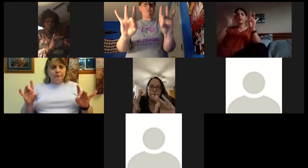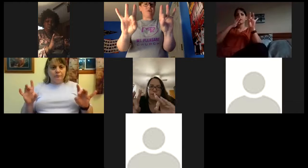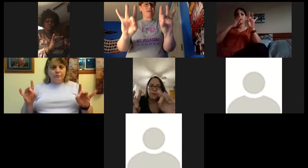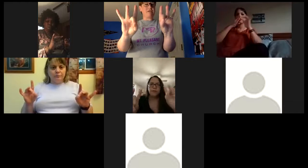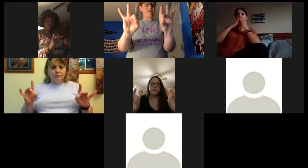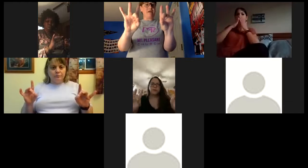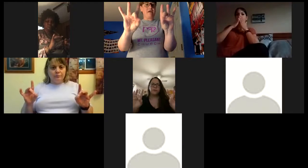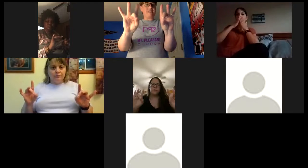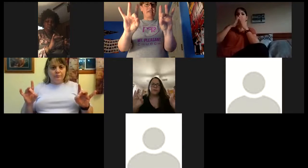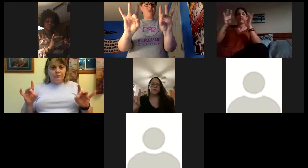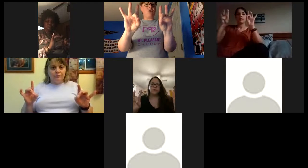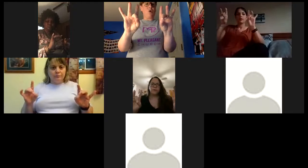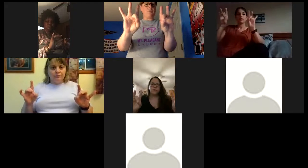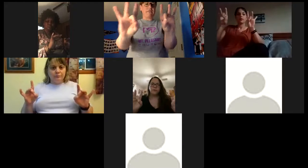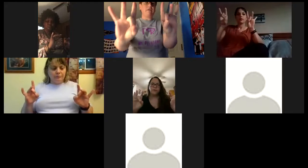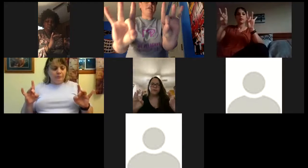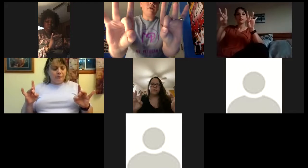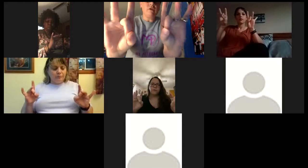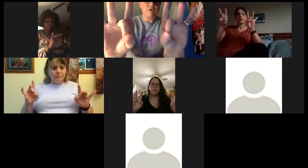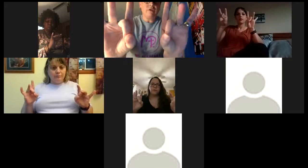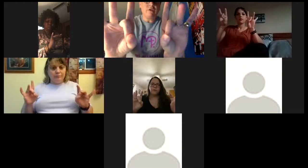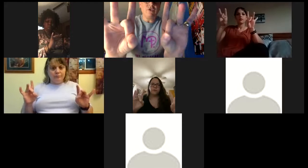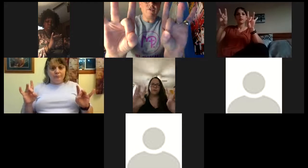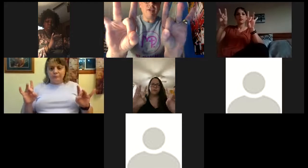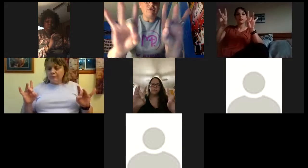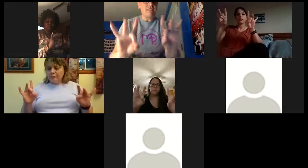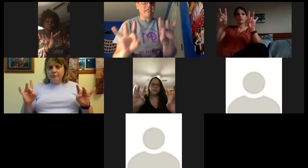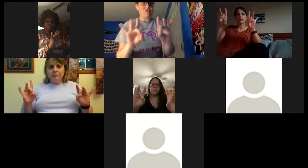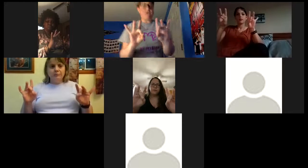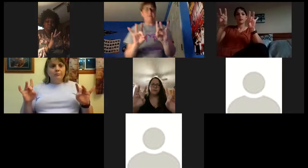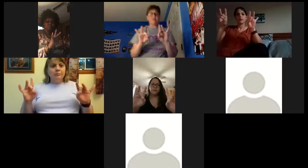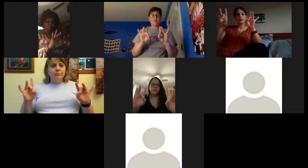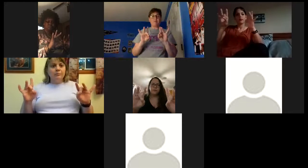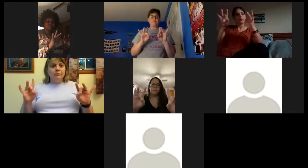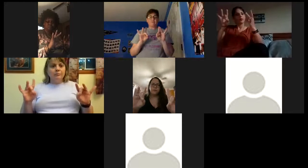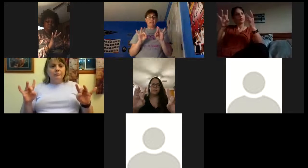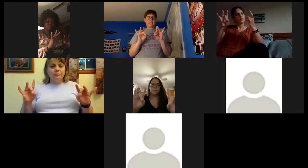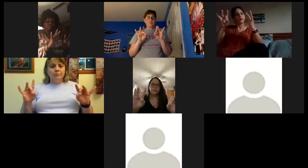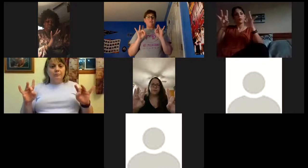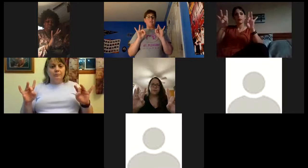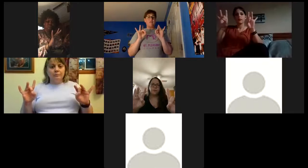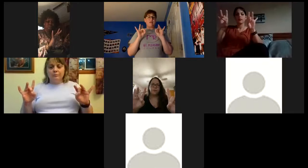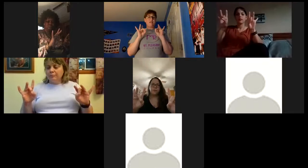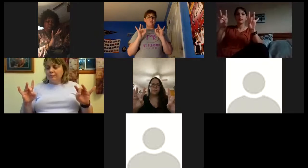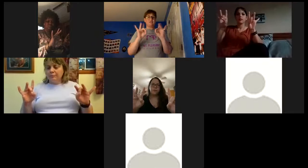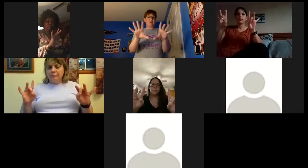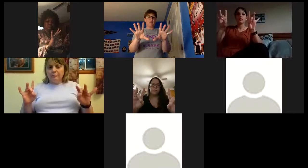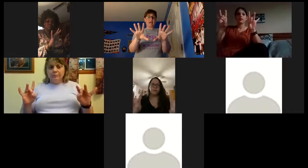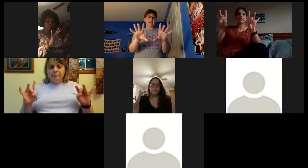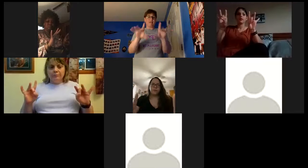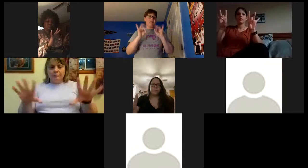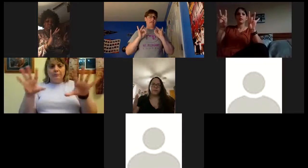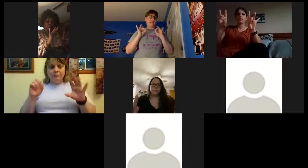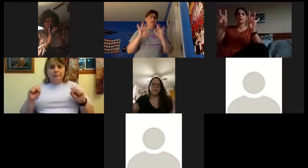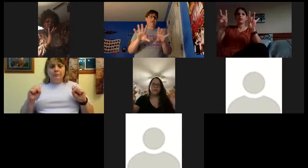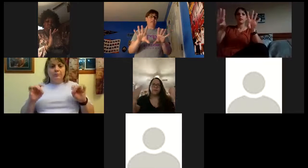fingertips. So we're gonna, instead you're holding your fingers. It's like you're keeping them from getting away from you. And then you just throw it out